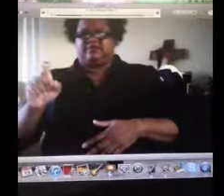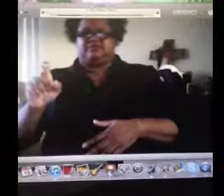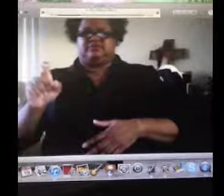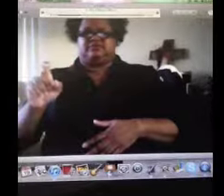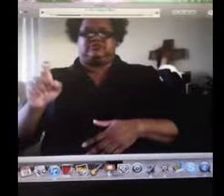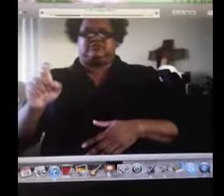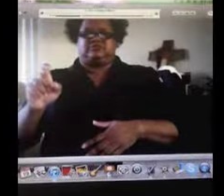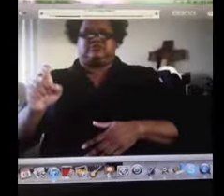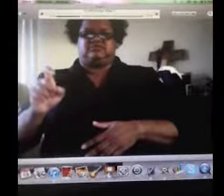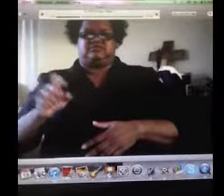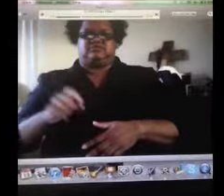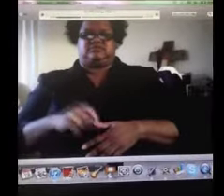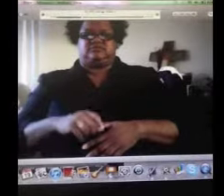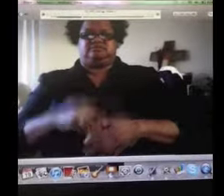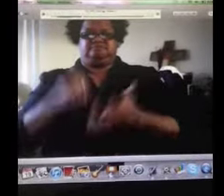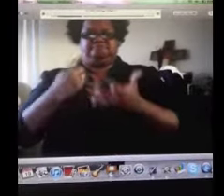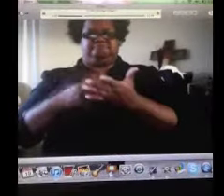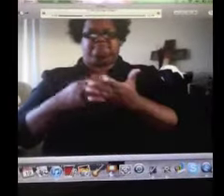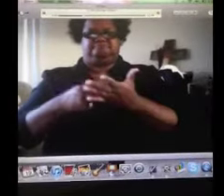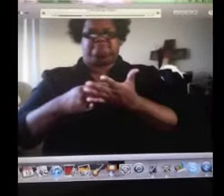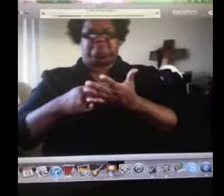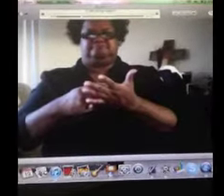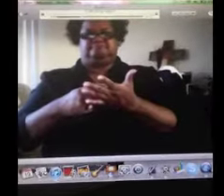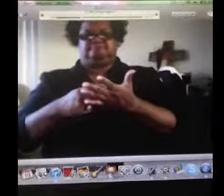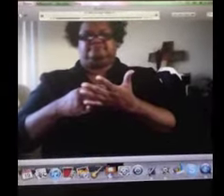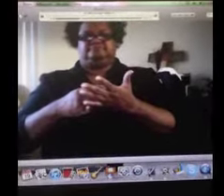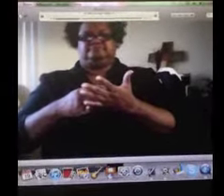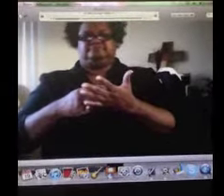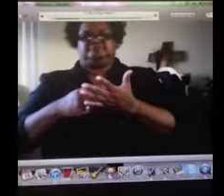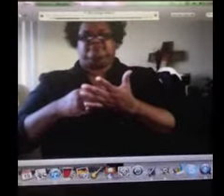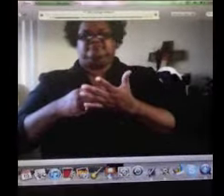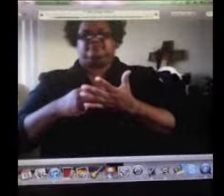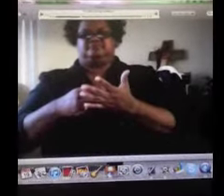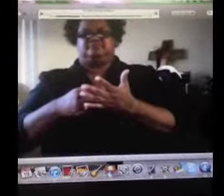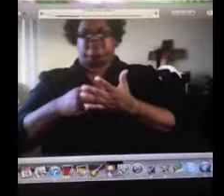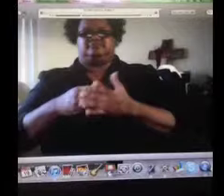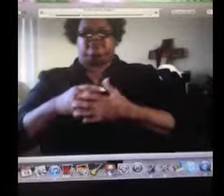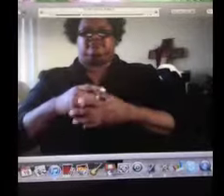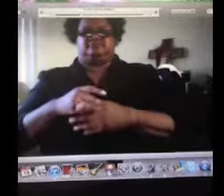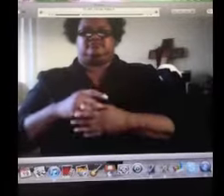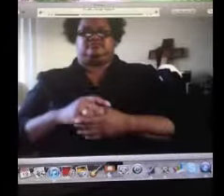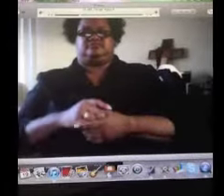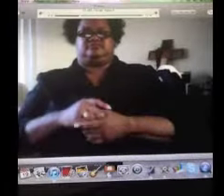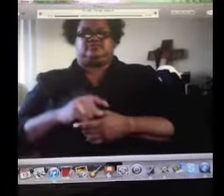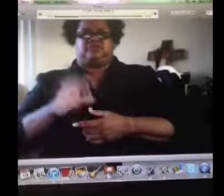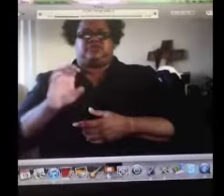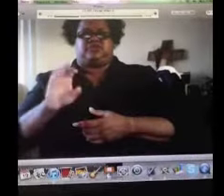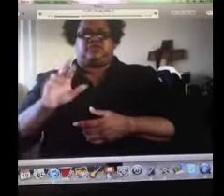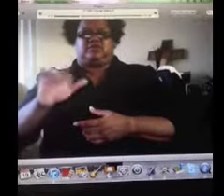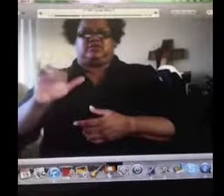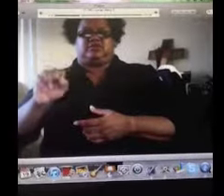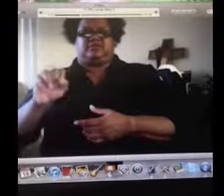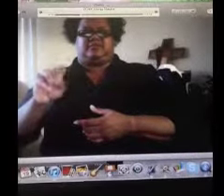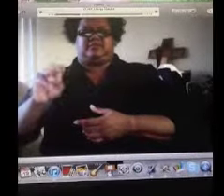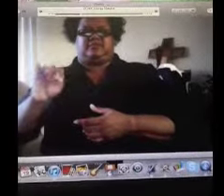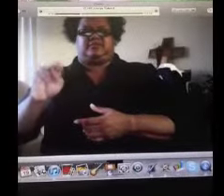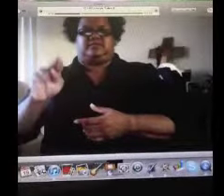And I asked the children whether or not God would discriminate against people who had like the color blue on their flags